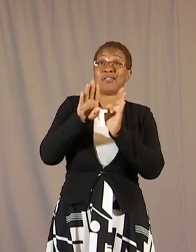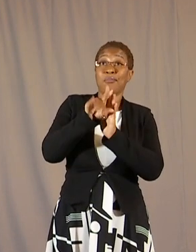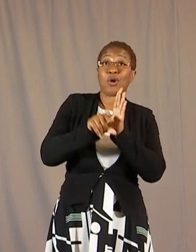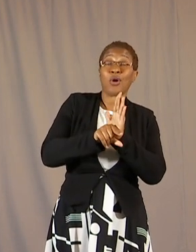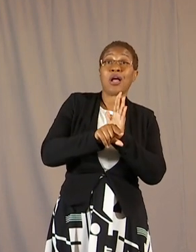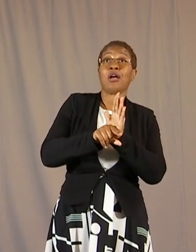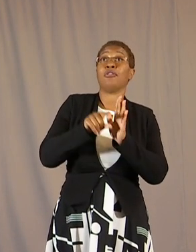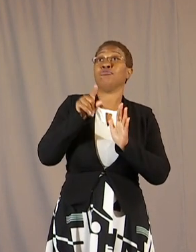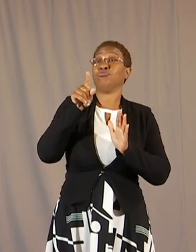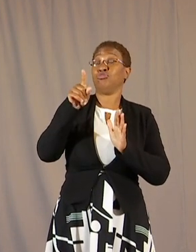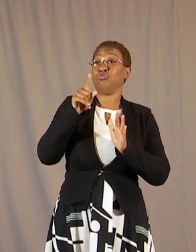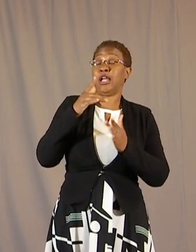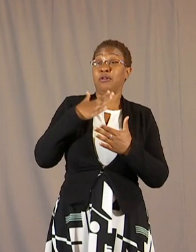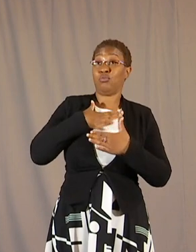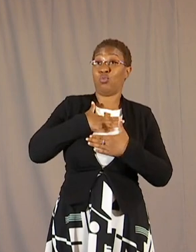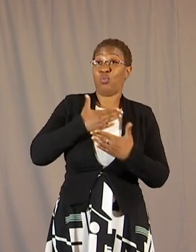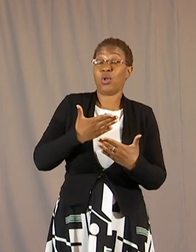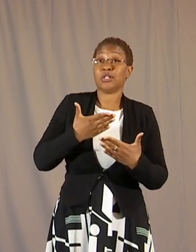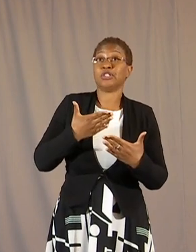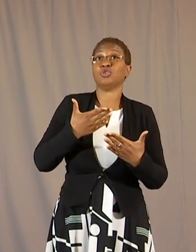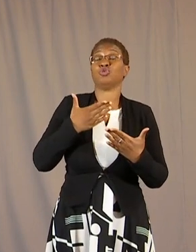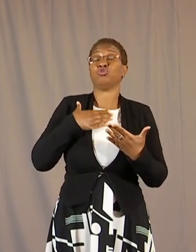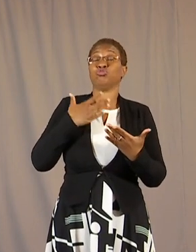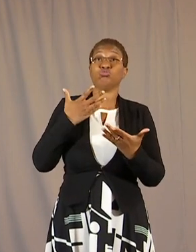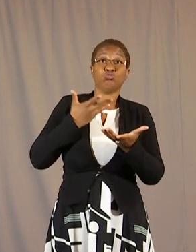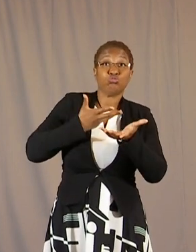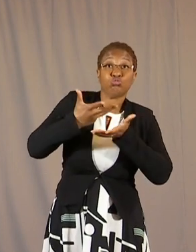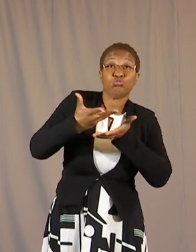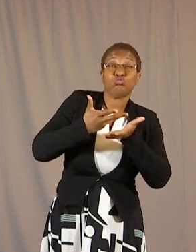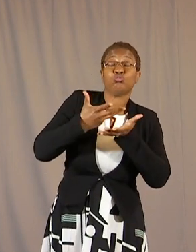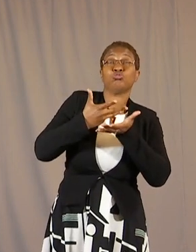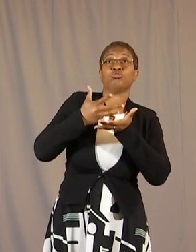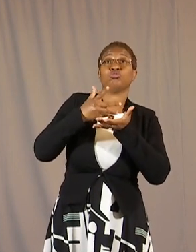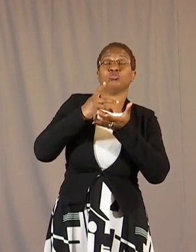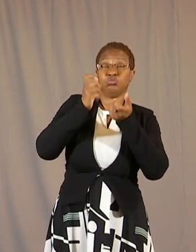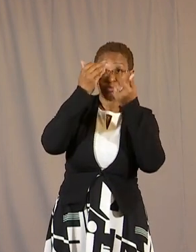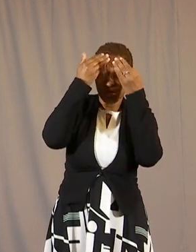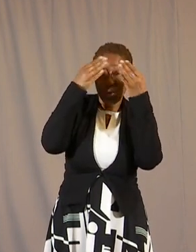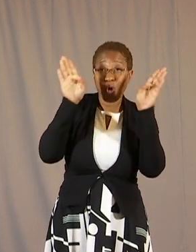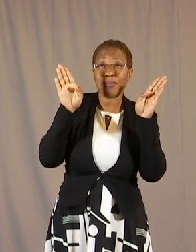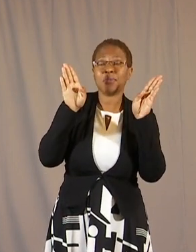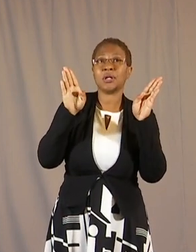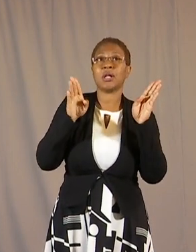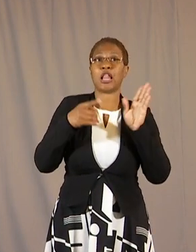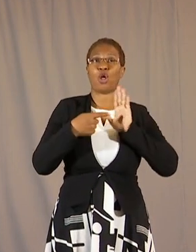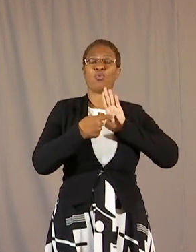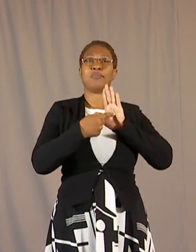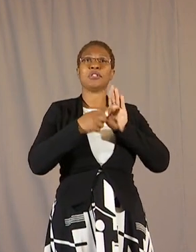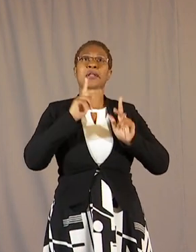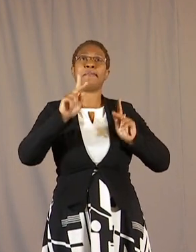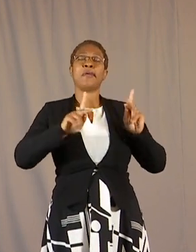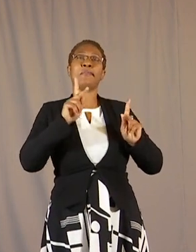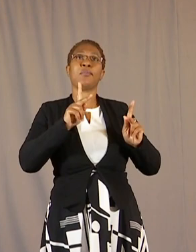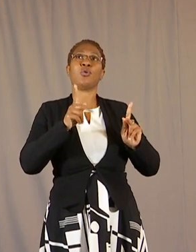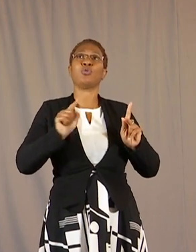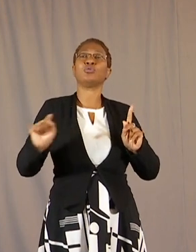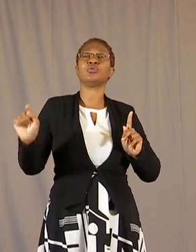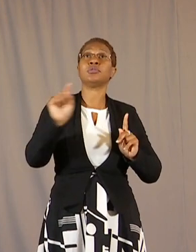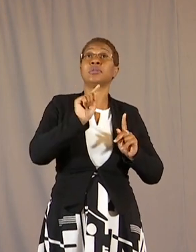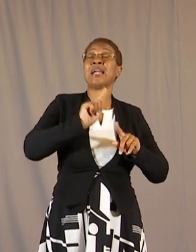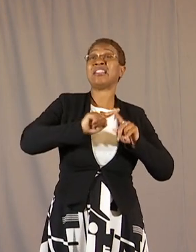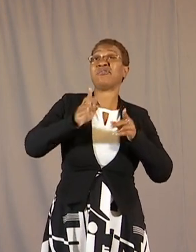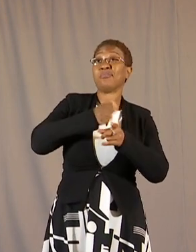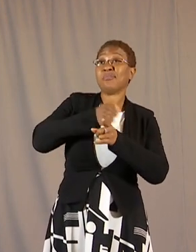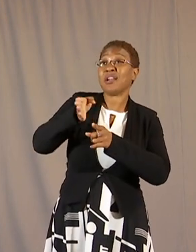spirit of cooperation? Do they have that skill set? Do they represent the constituencies and the various professions